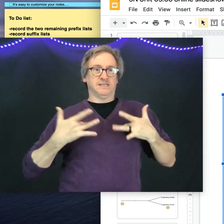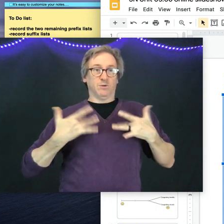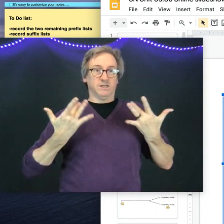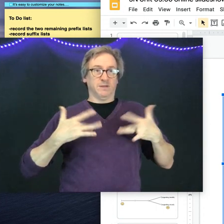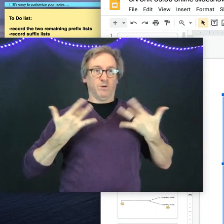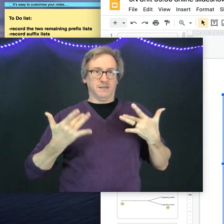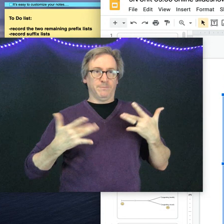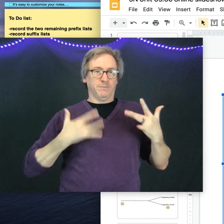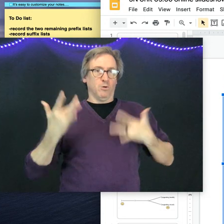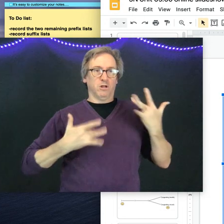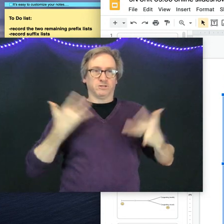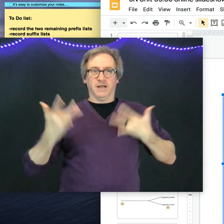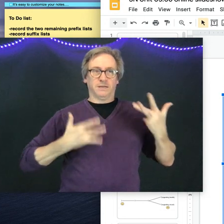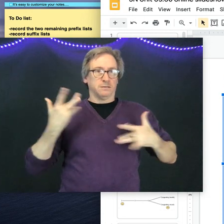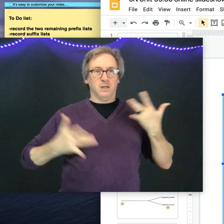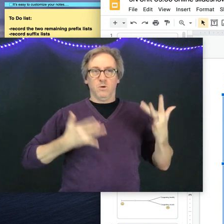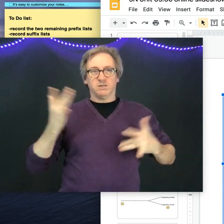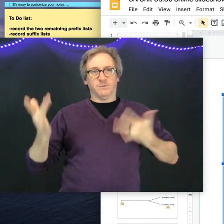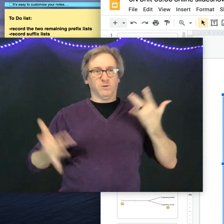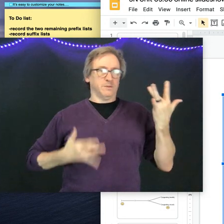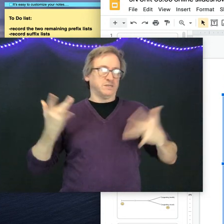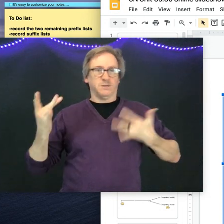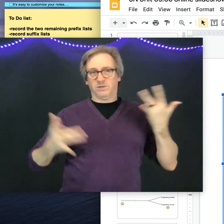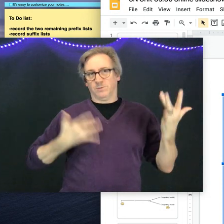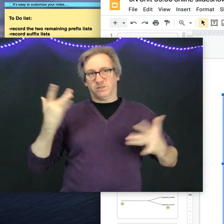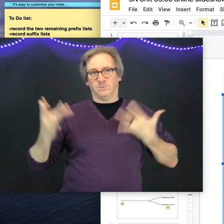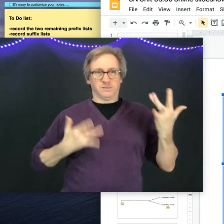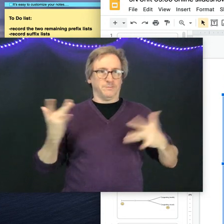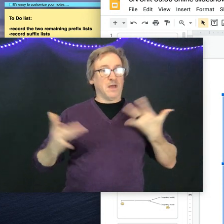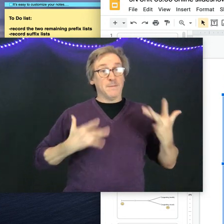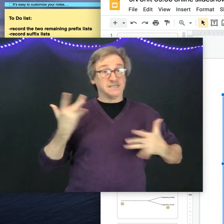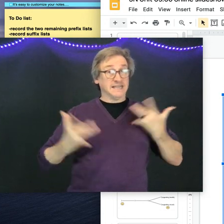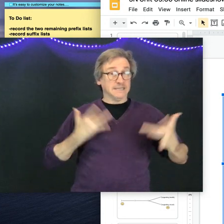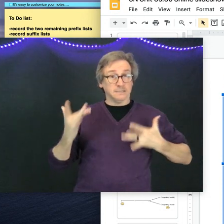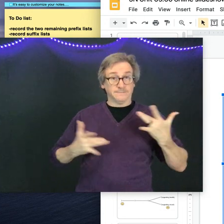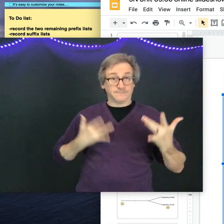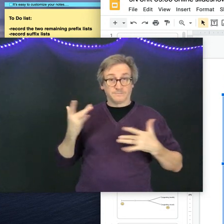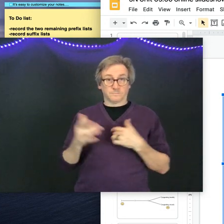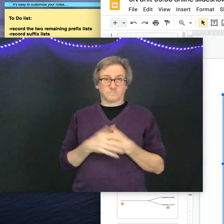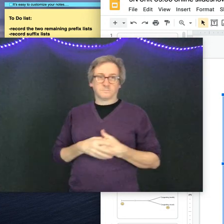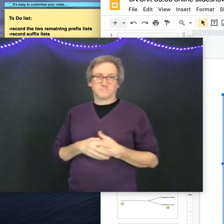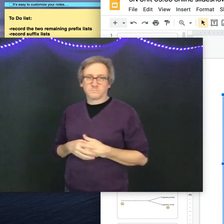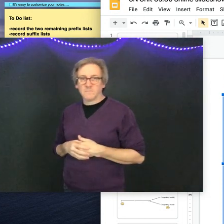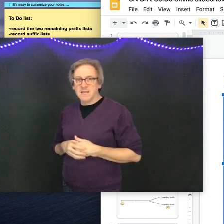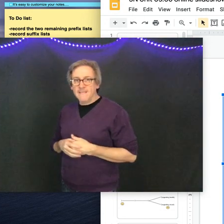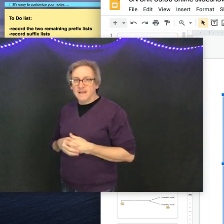again. It's like what's up, but you alternate. What's up. I'm excited.